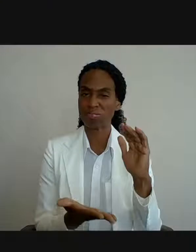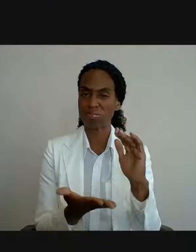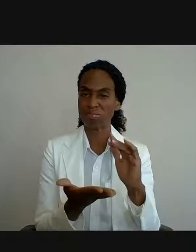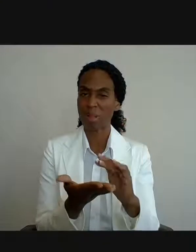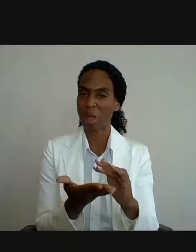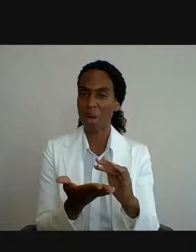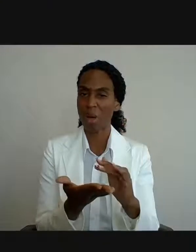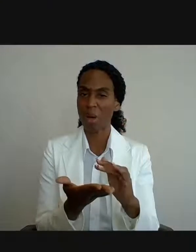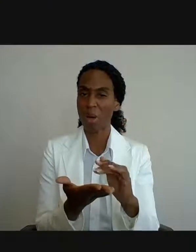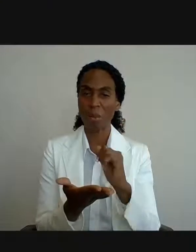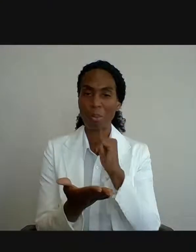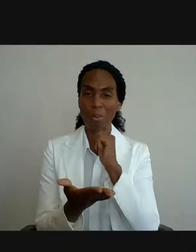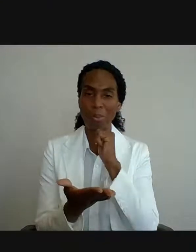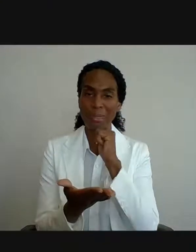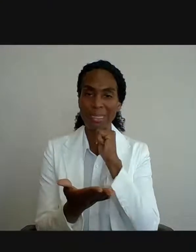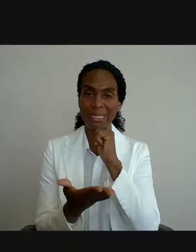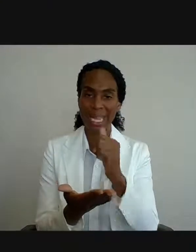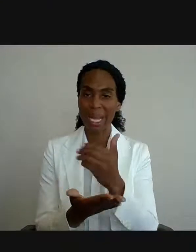not zero,